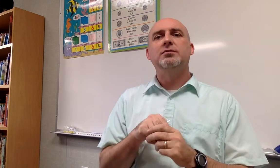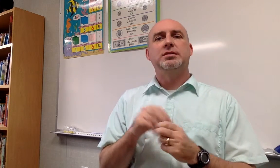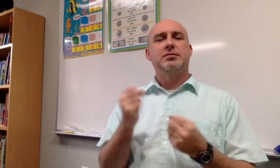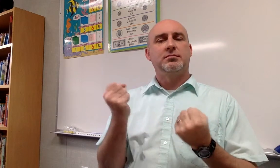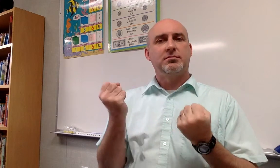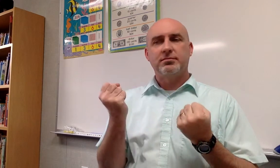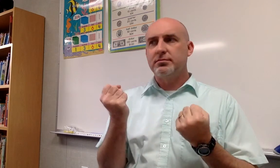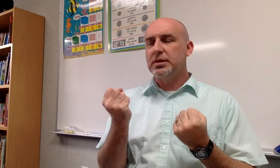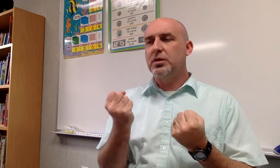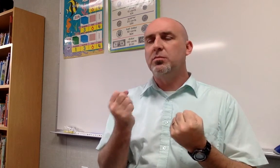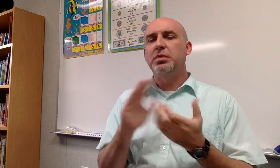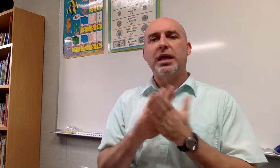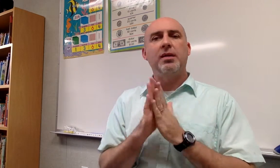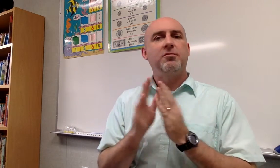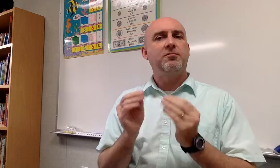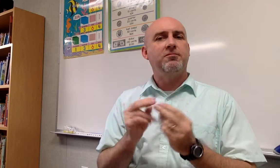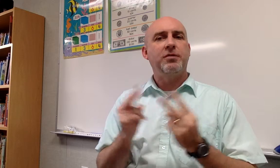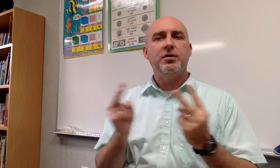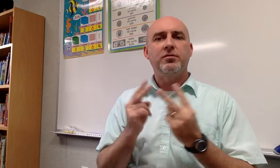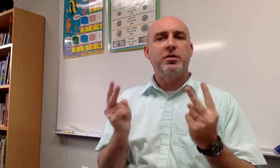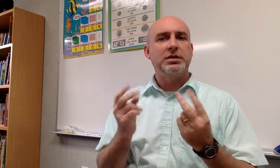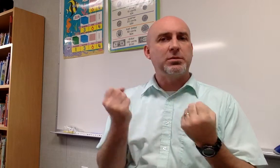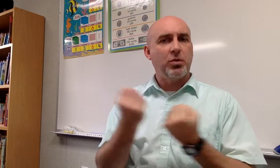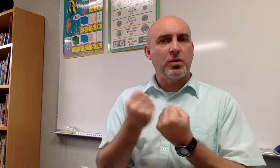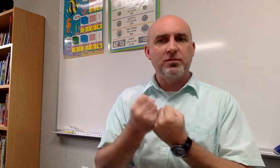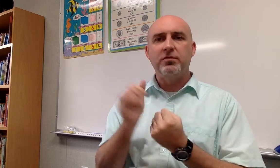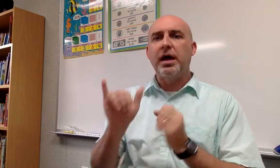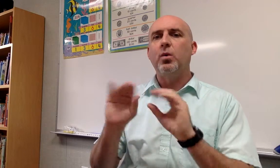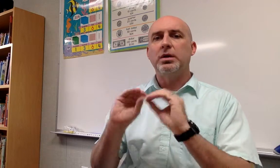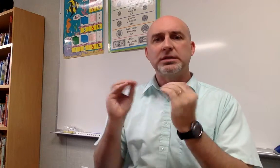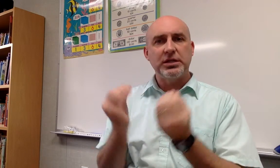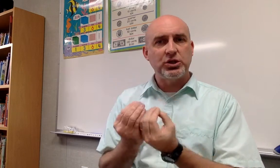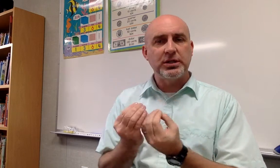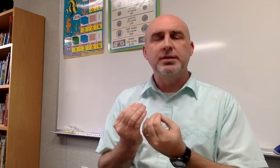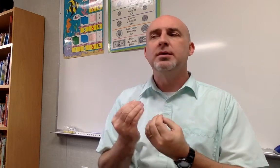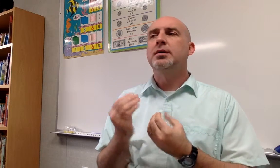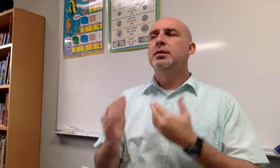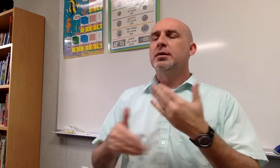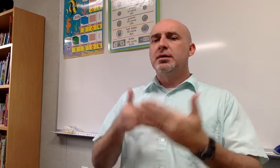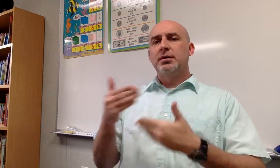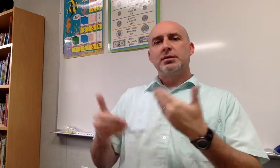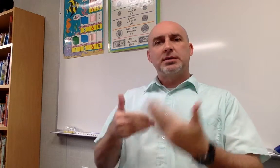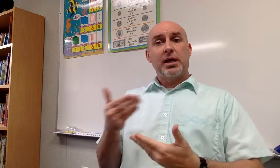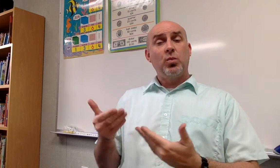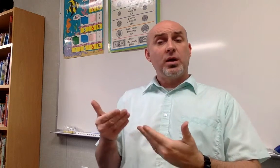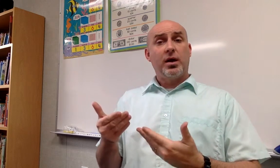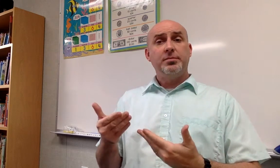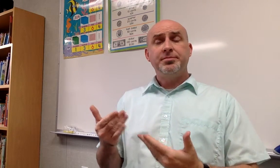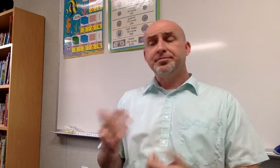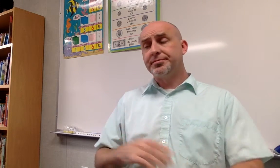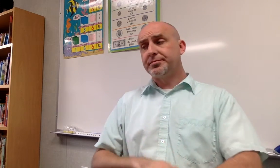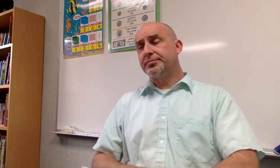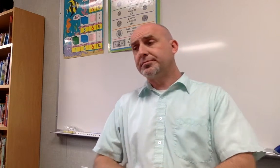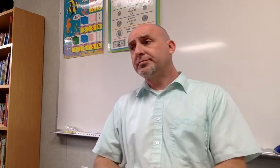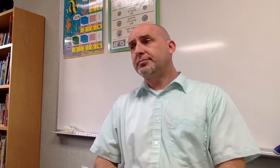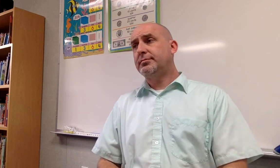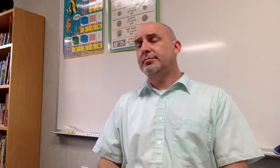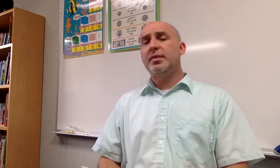and became very, very supportive of that organization. As time went on,